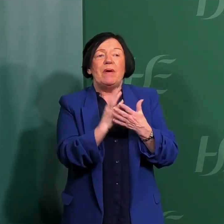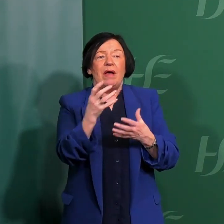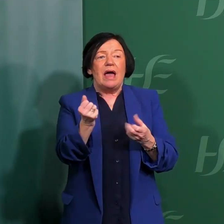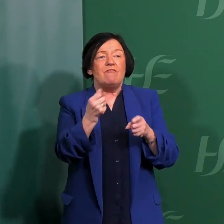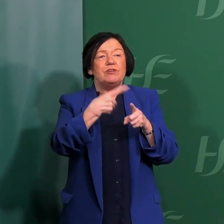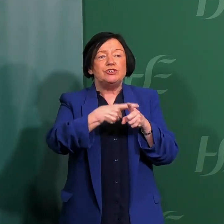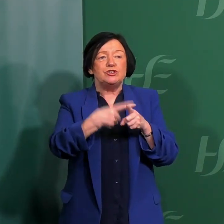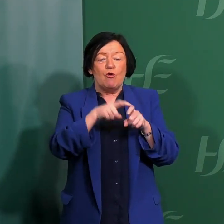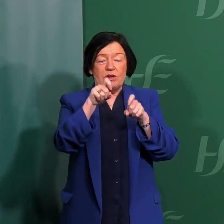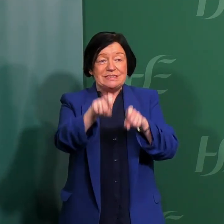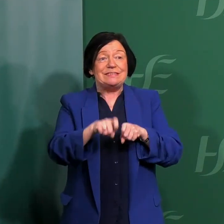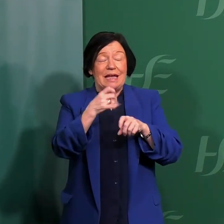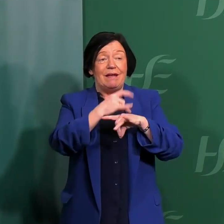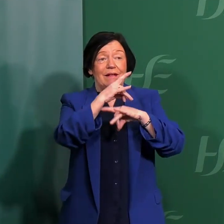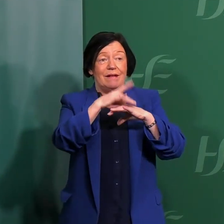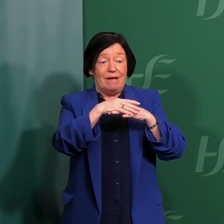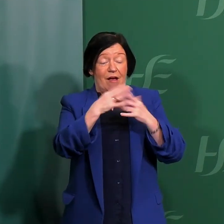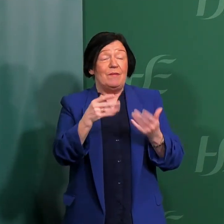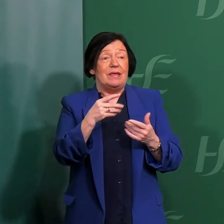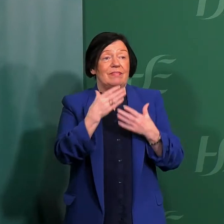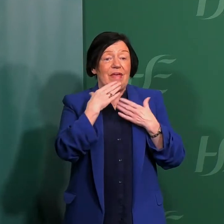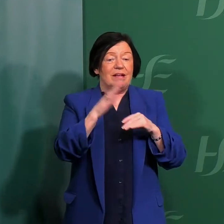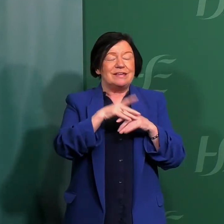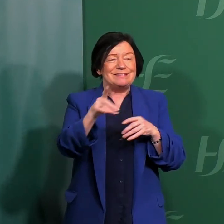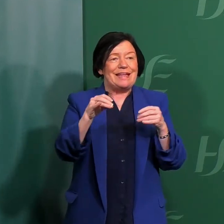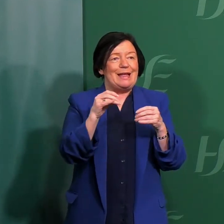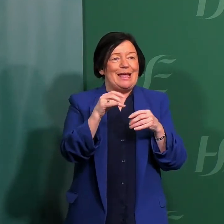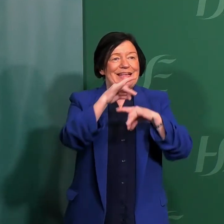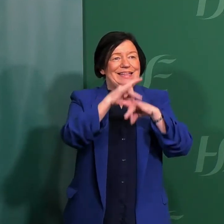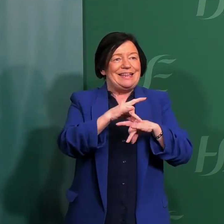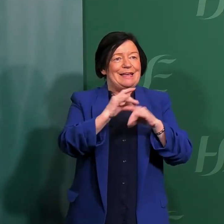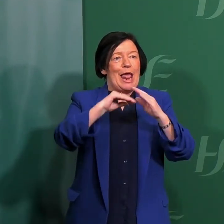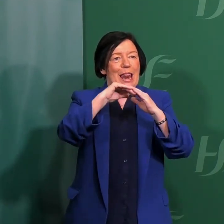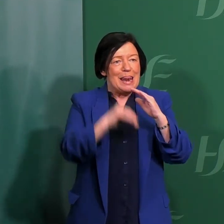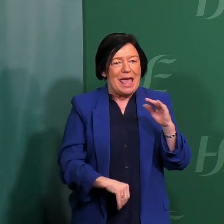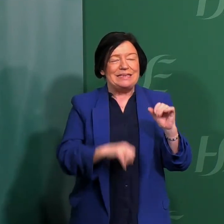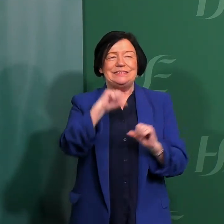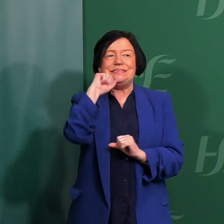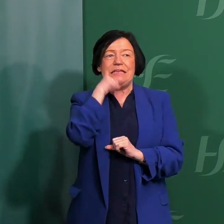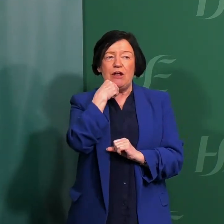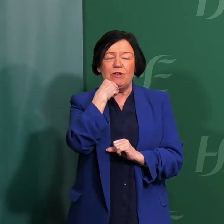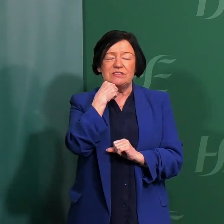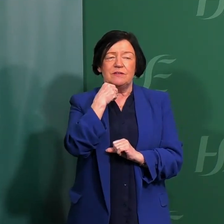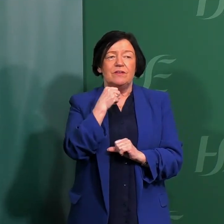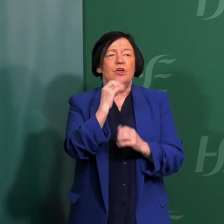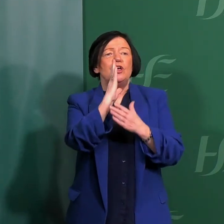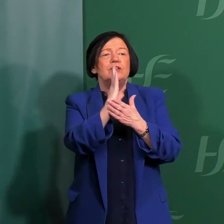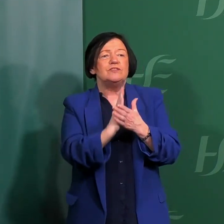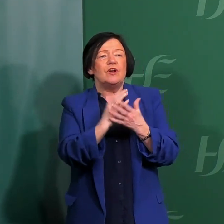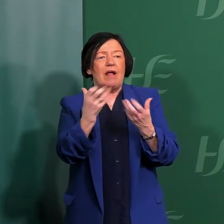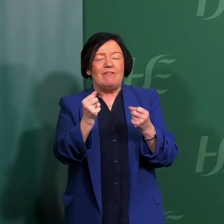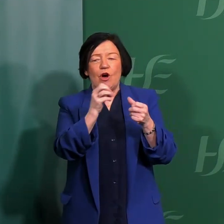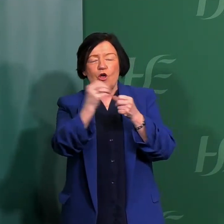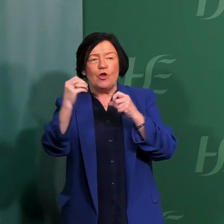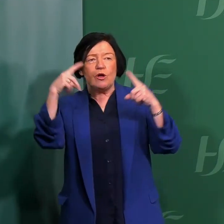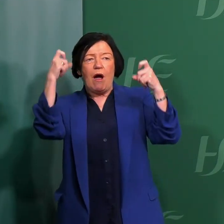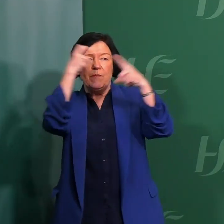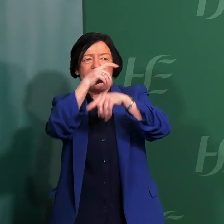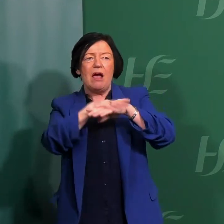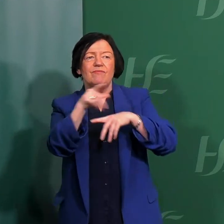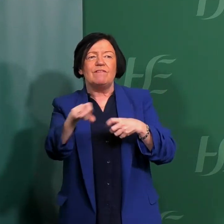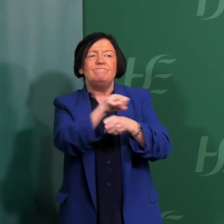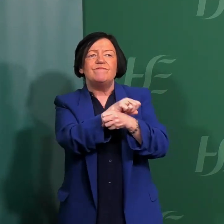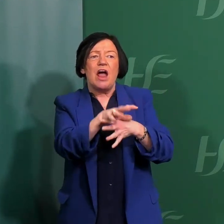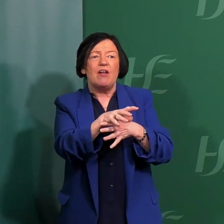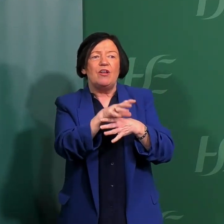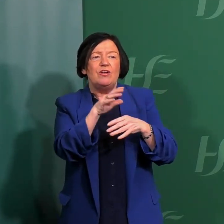shorter length of stay, thankfully, because the illness is less severe in vaccinated individuals. some of them have complications of the virus